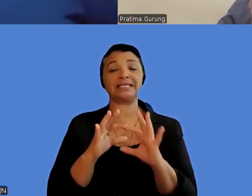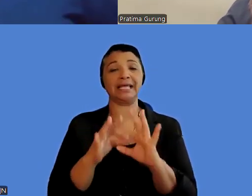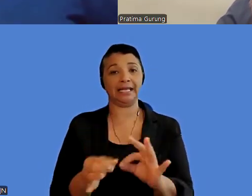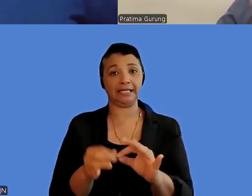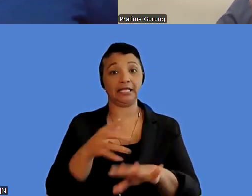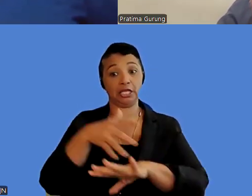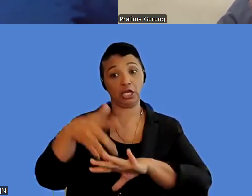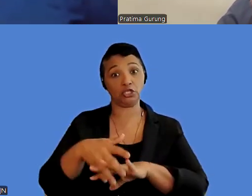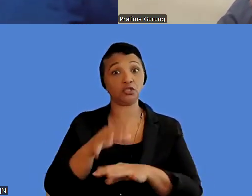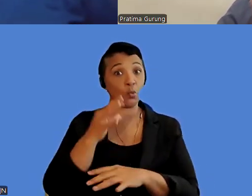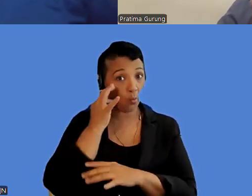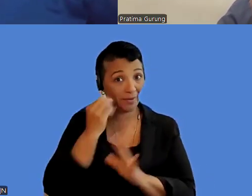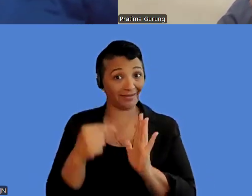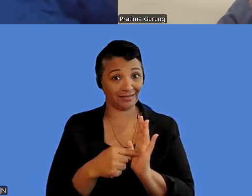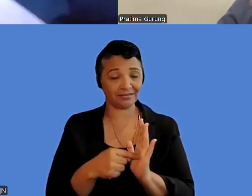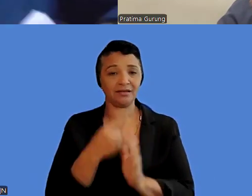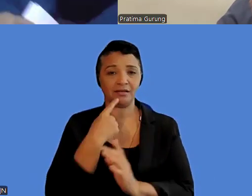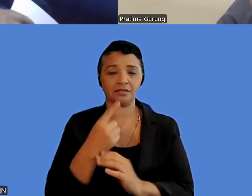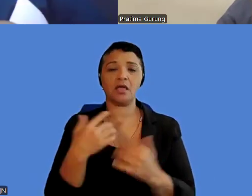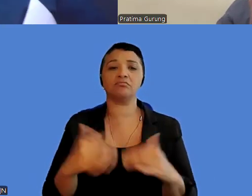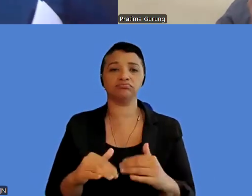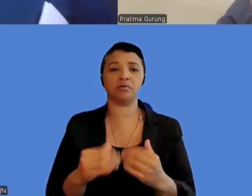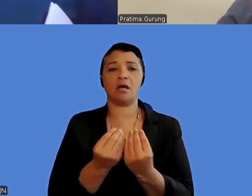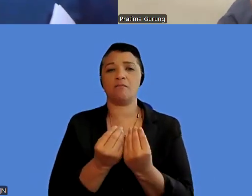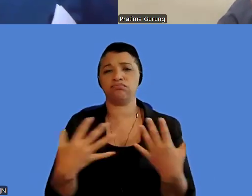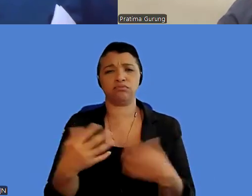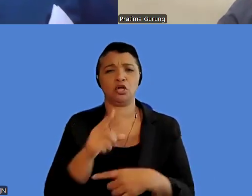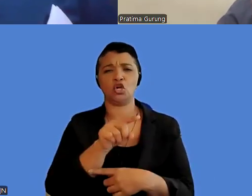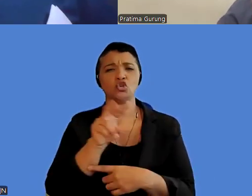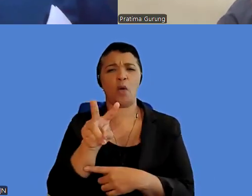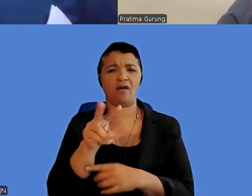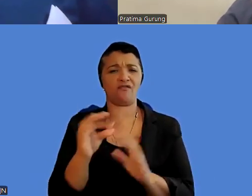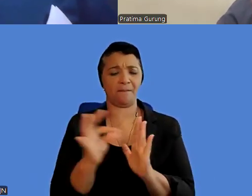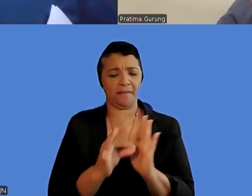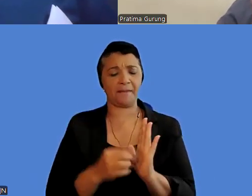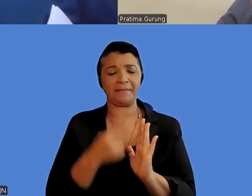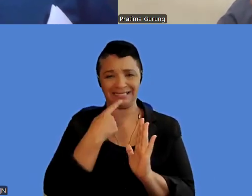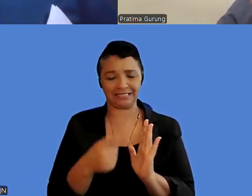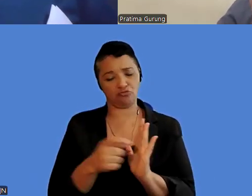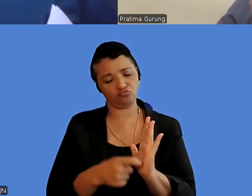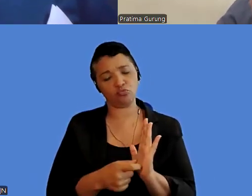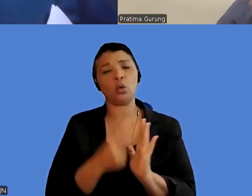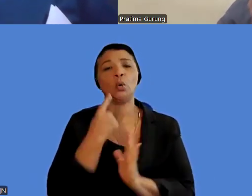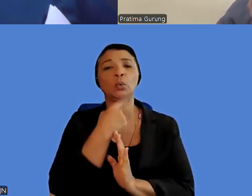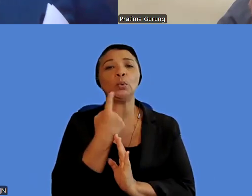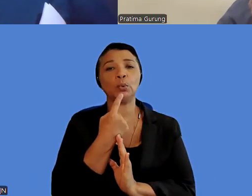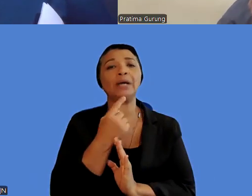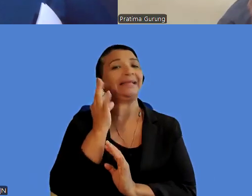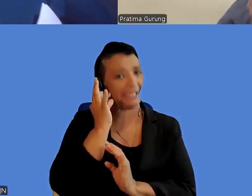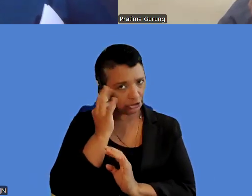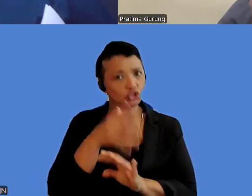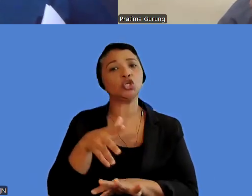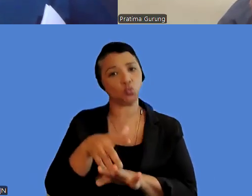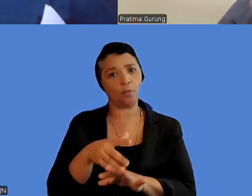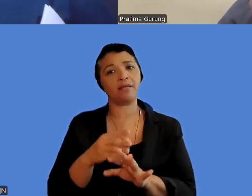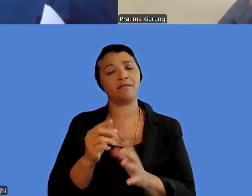women, it also has more than 12 references, particularly focusing on indigenous